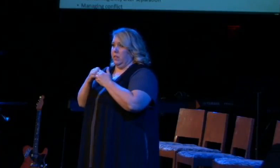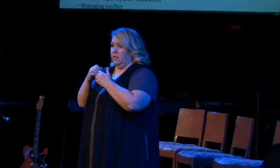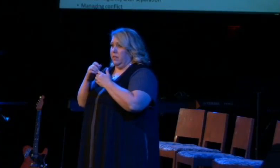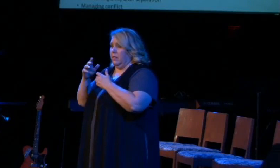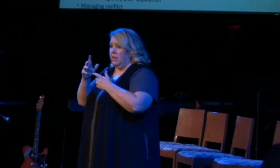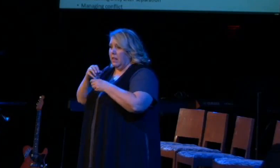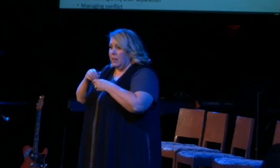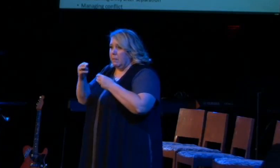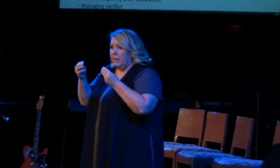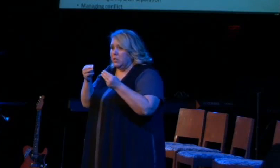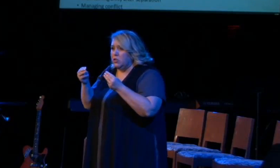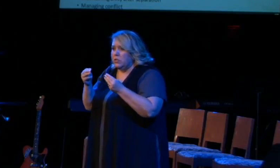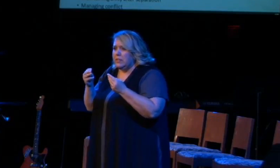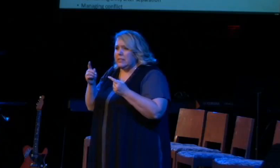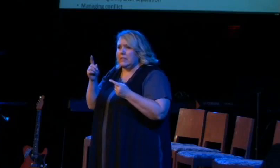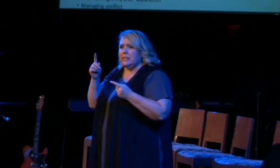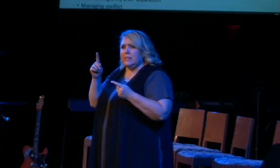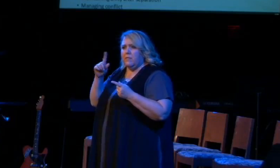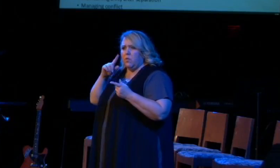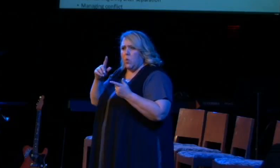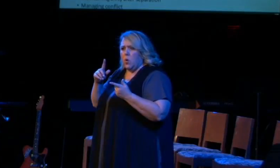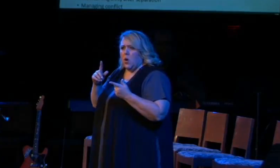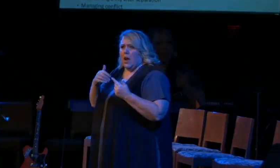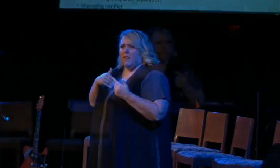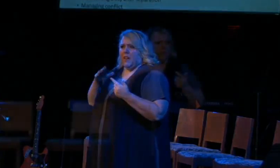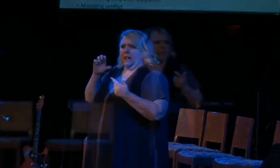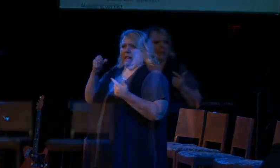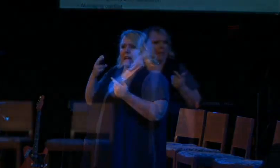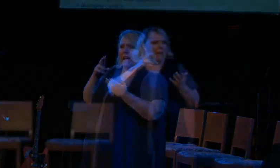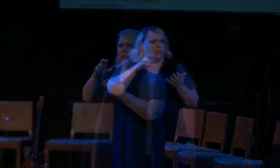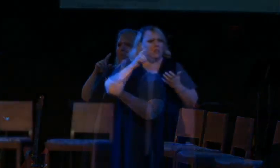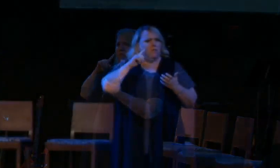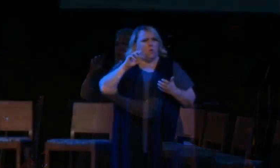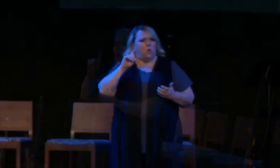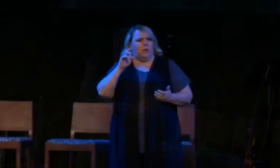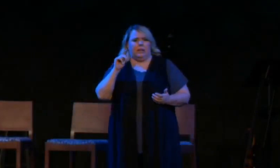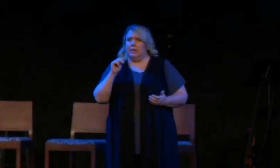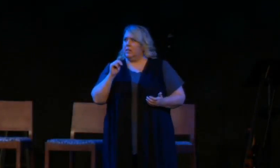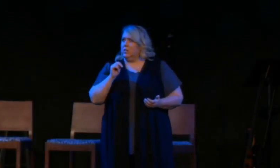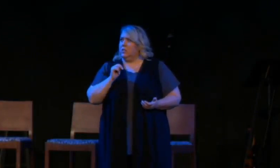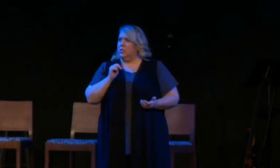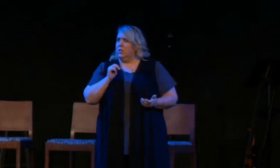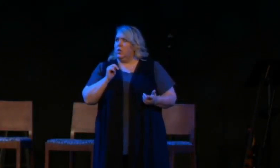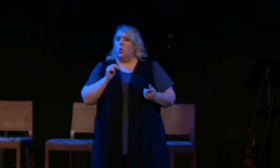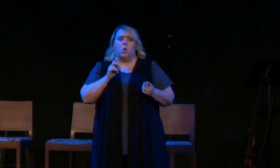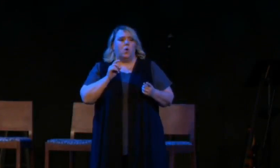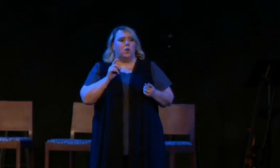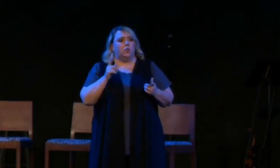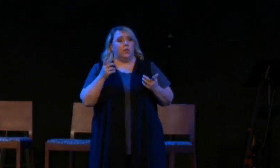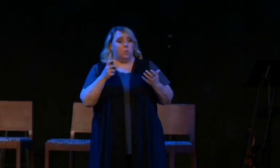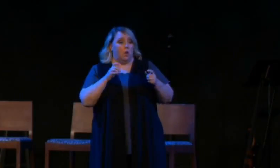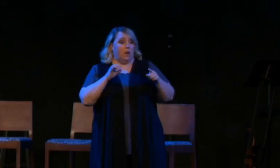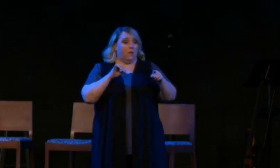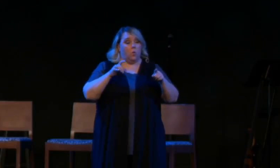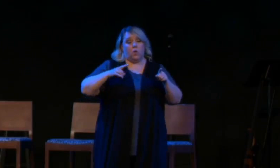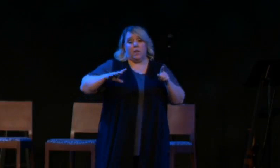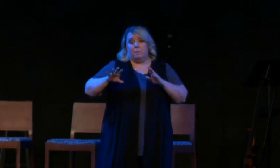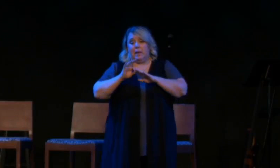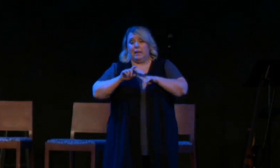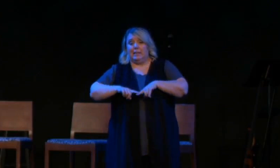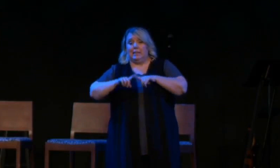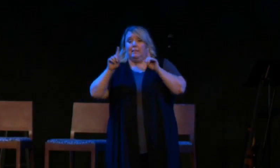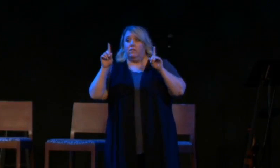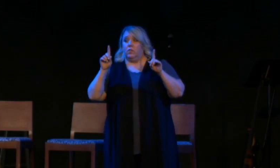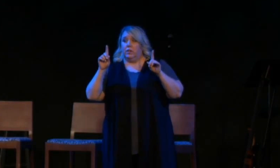ministries? And as far as receiving pastors through ordination, do they like what GBHEM does, or do they want to pick a different set